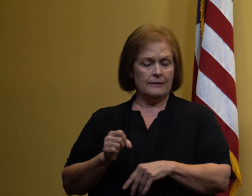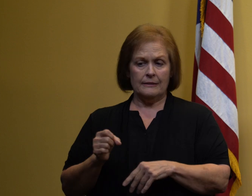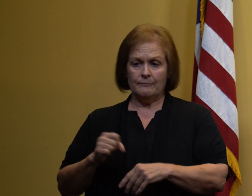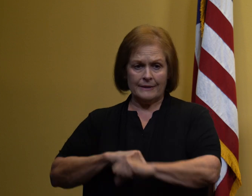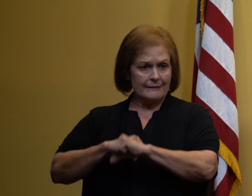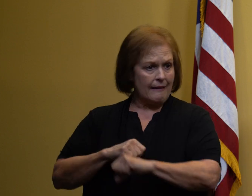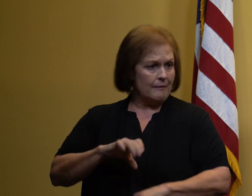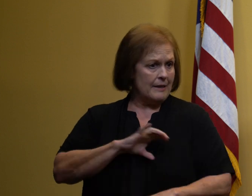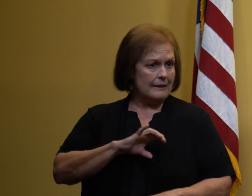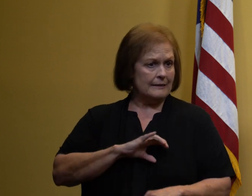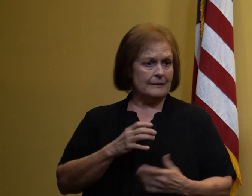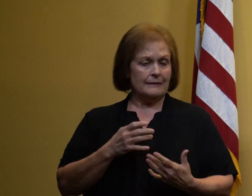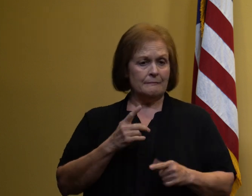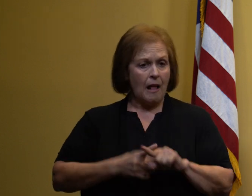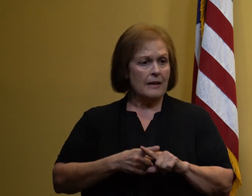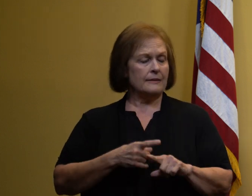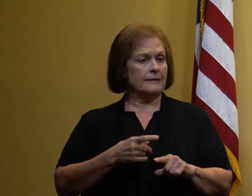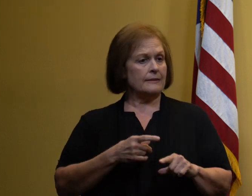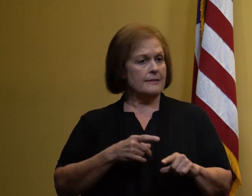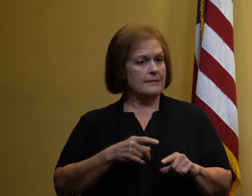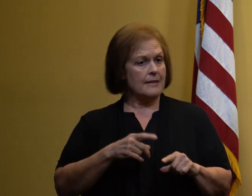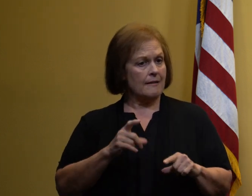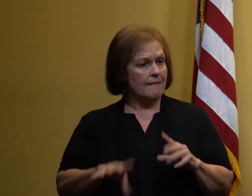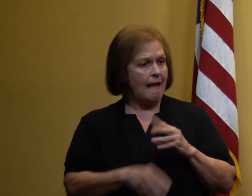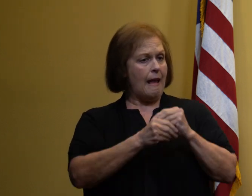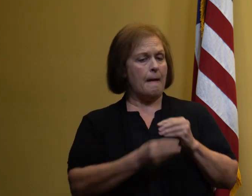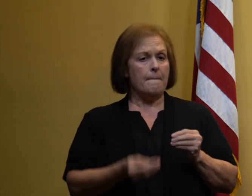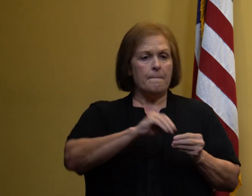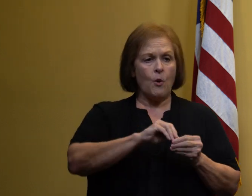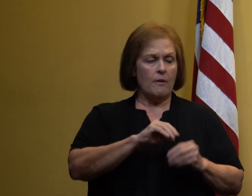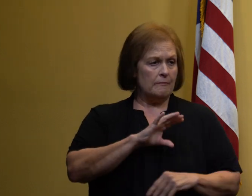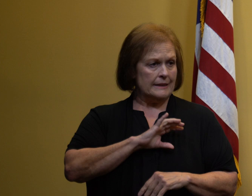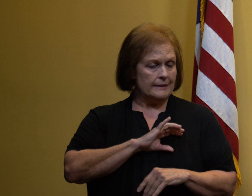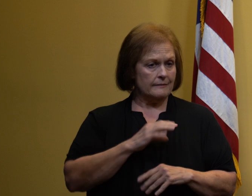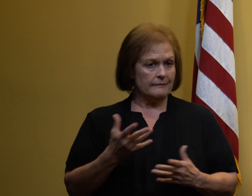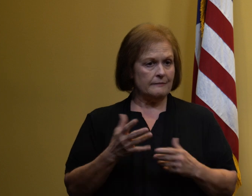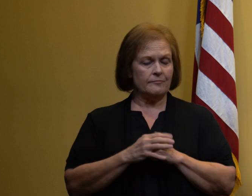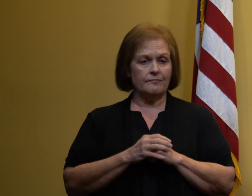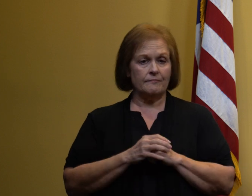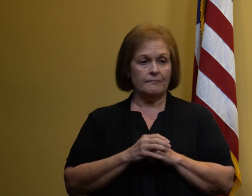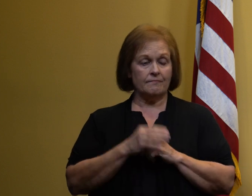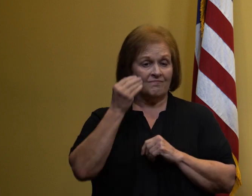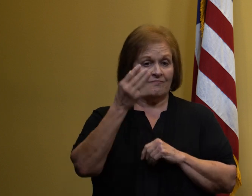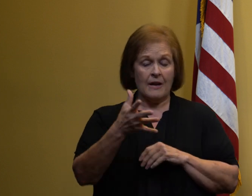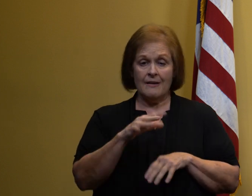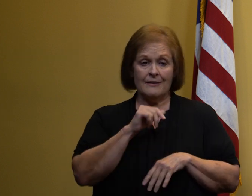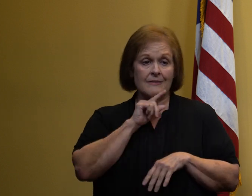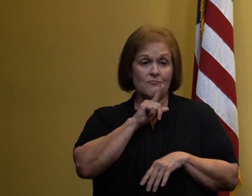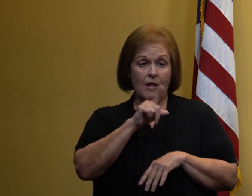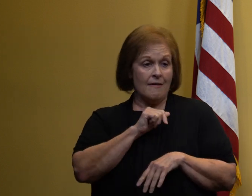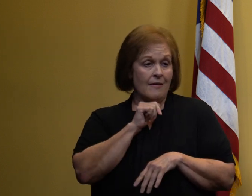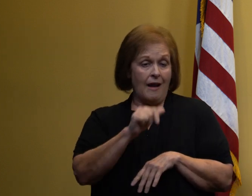us, and add more officers to the rank and file. It's no secret at